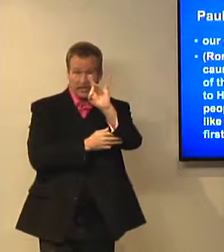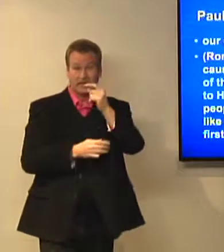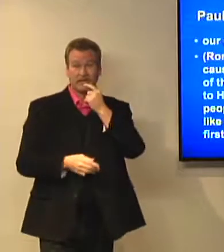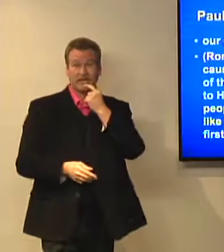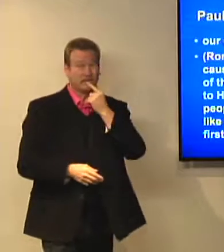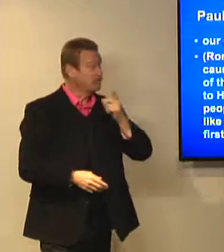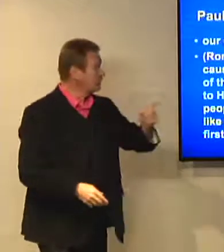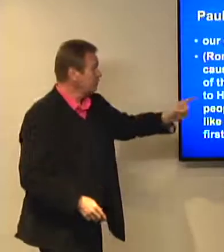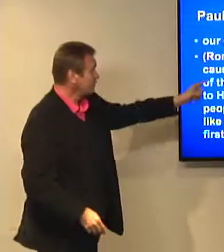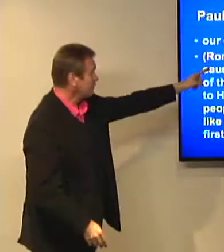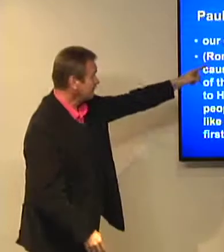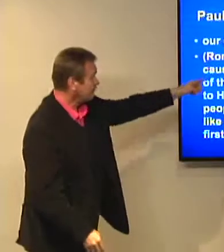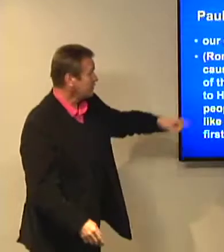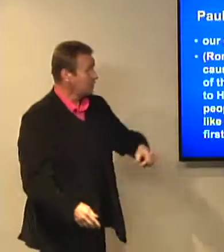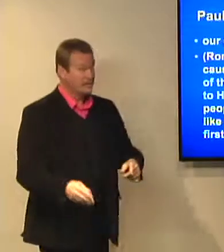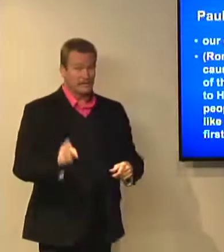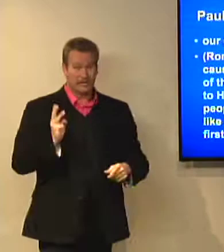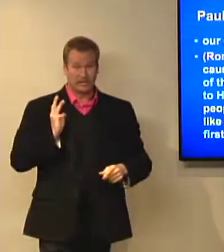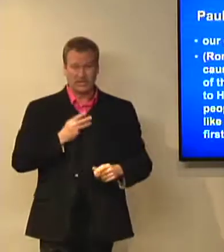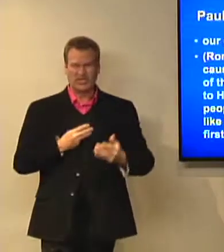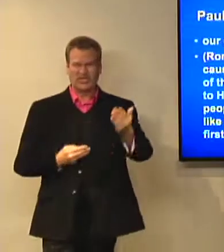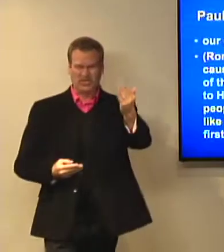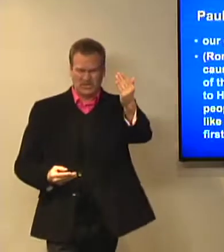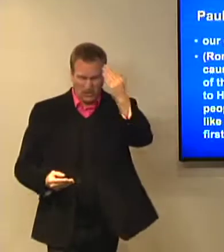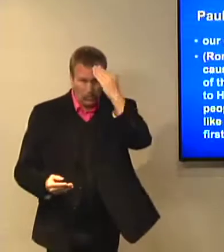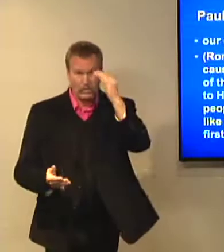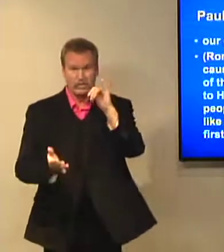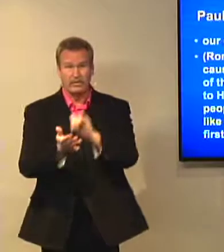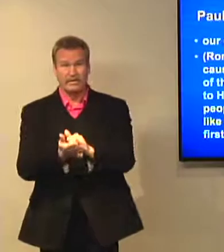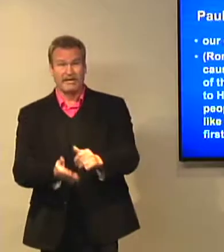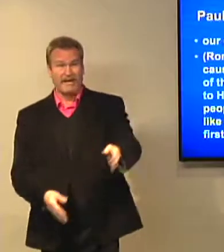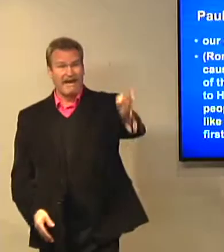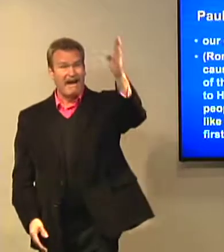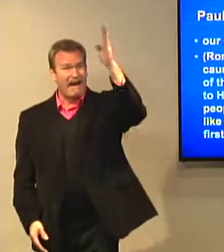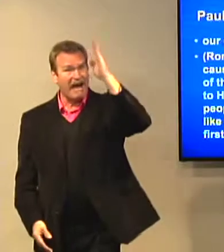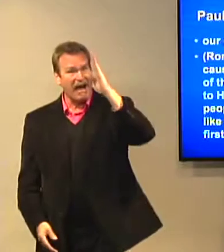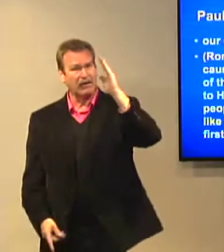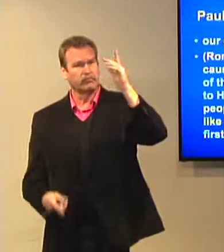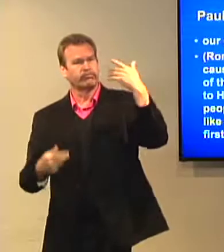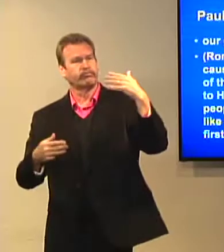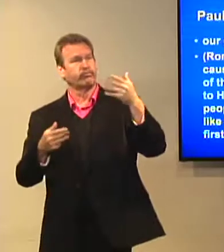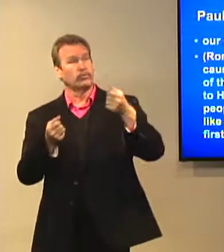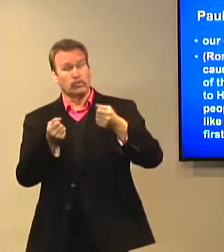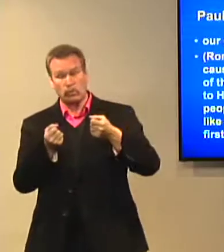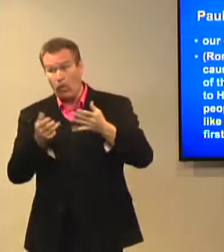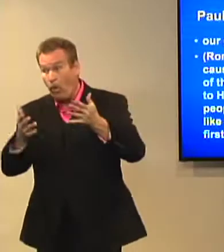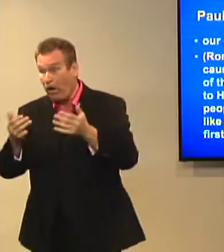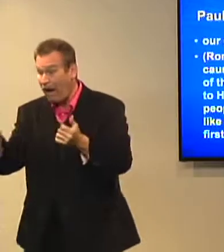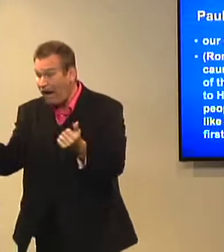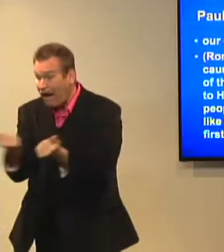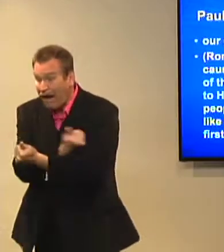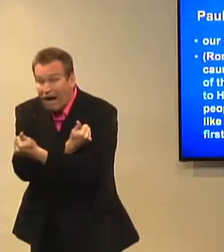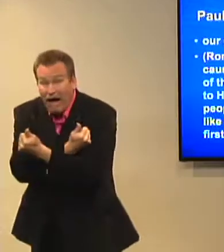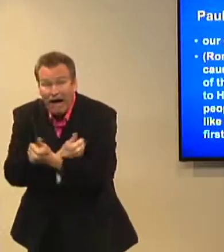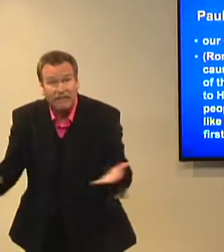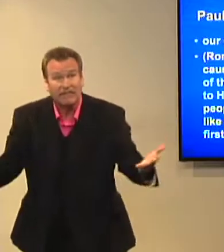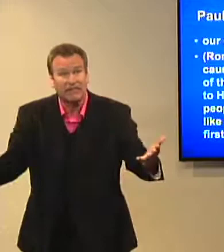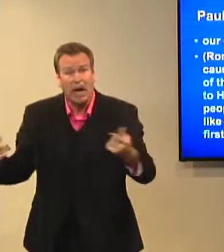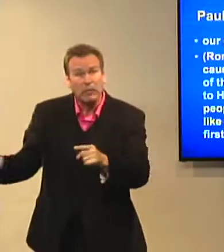completed what it was that he had started. But when we look at these points, he says we, to know God,